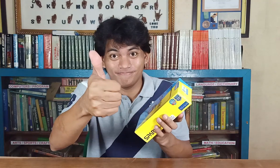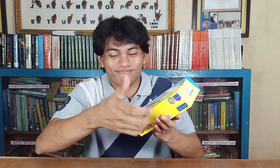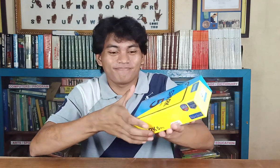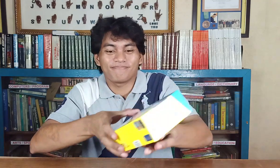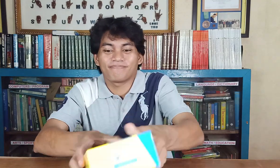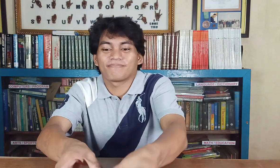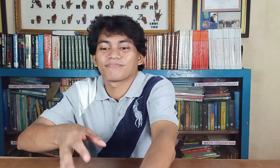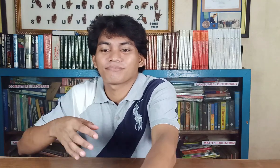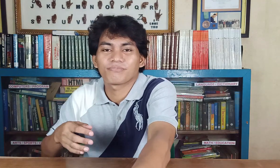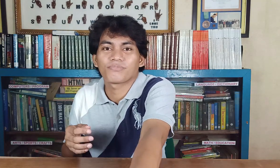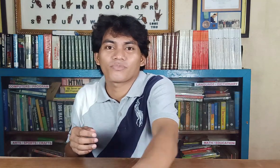Great!